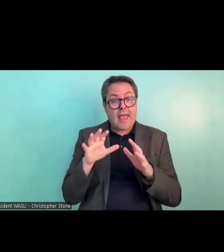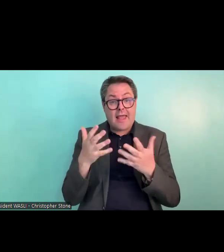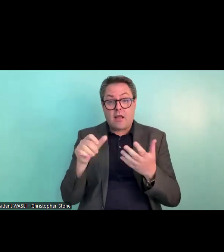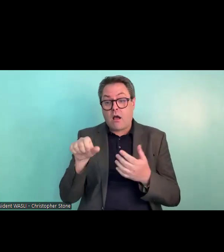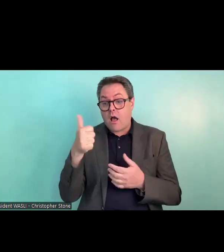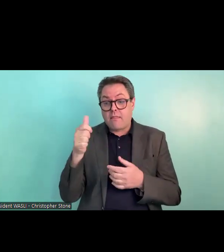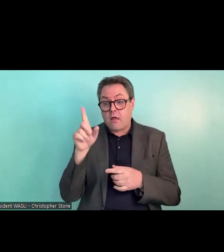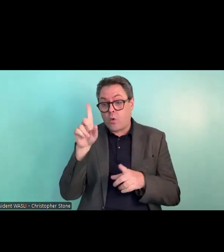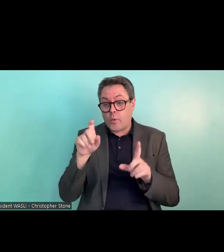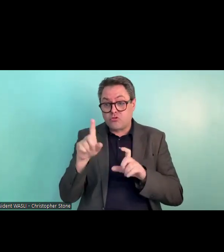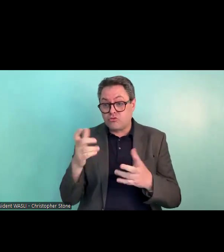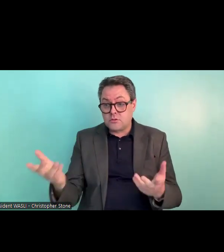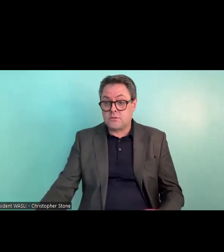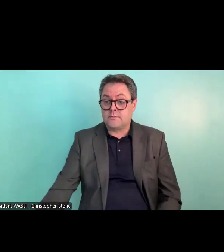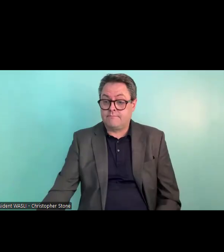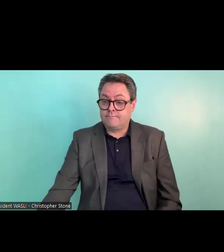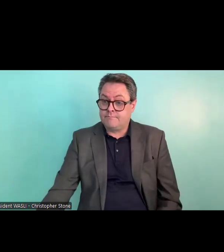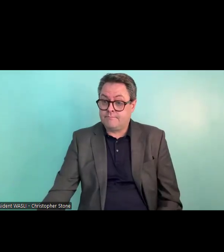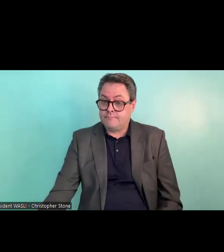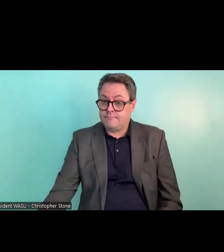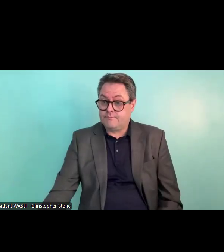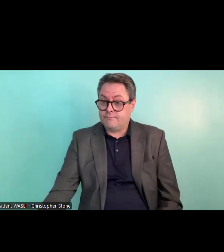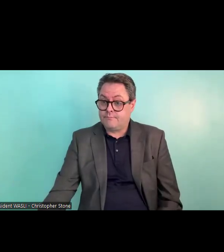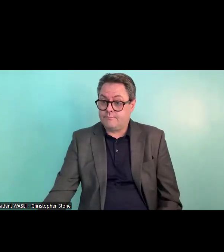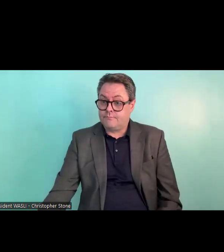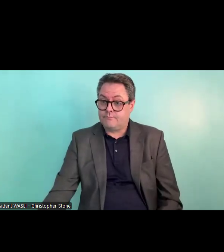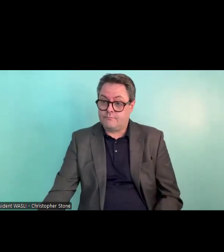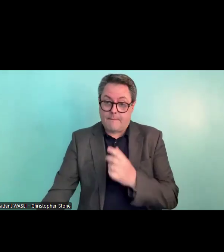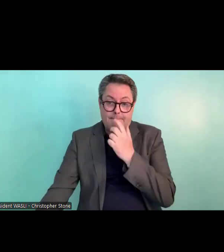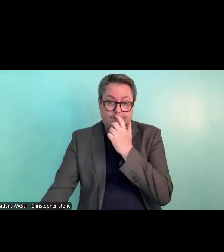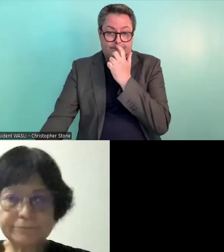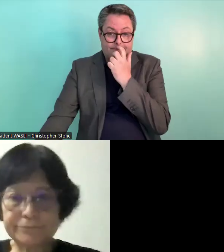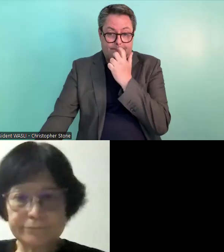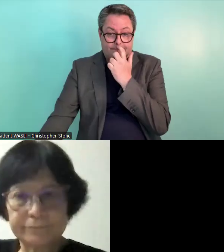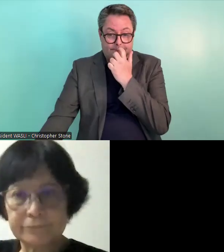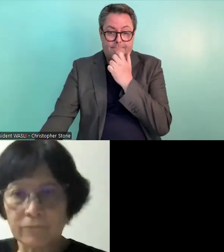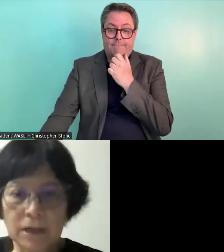minutes from this year's AGM are more detailed. Are there other questions about those minutes?